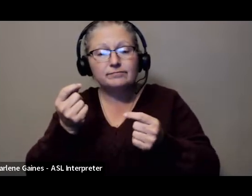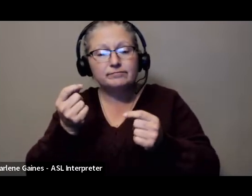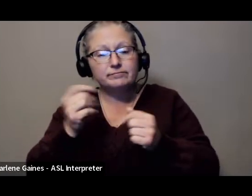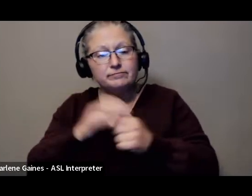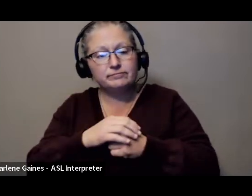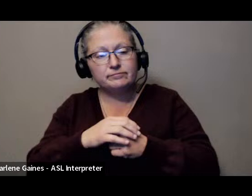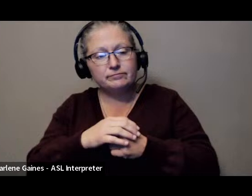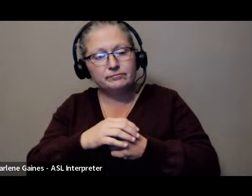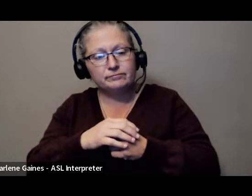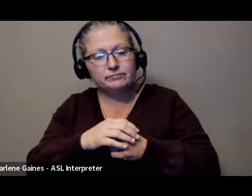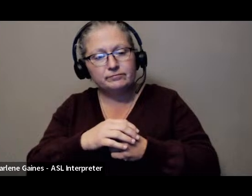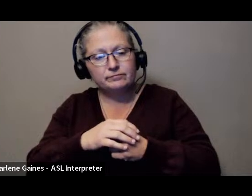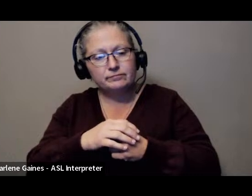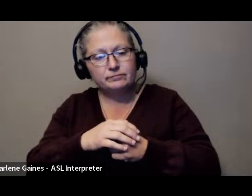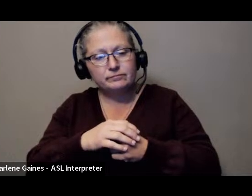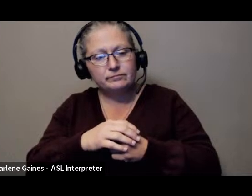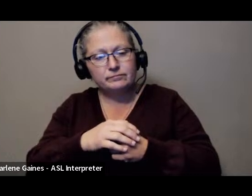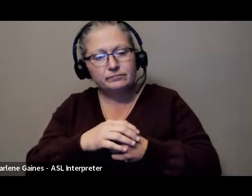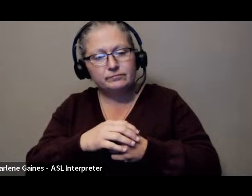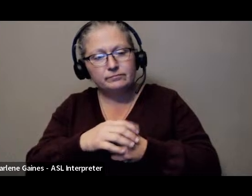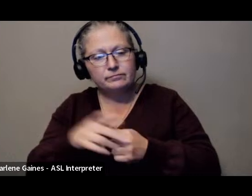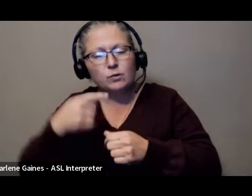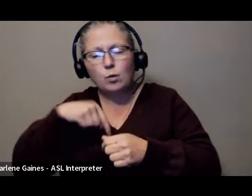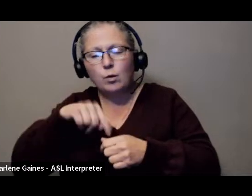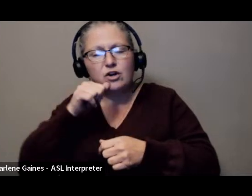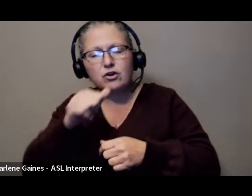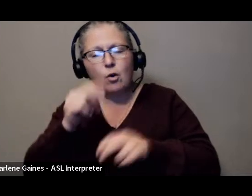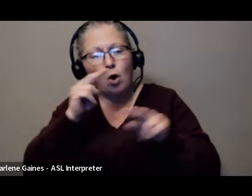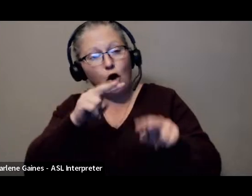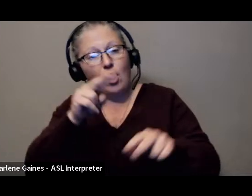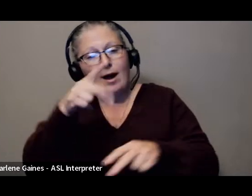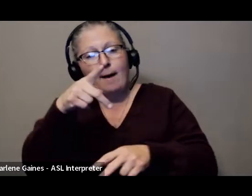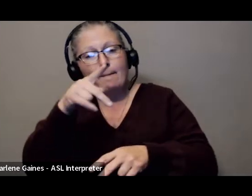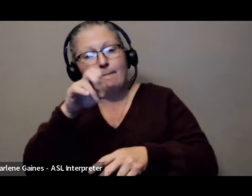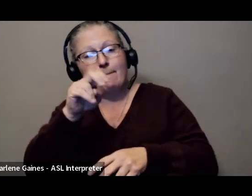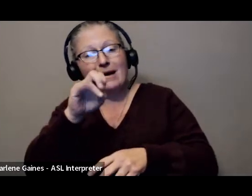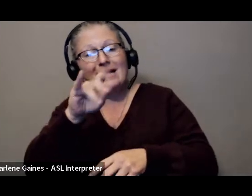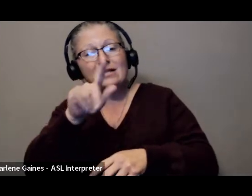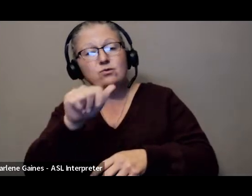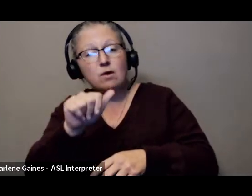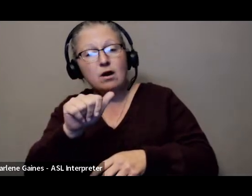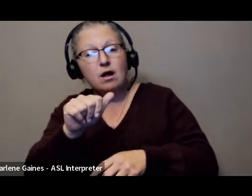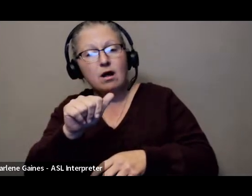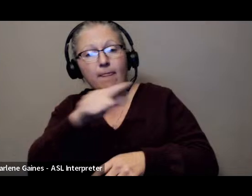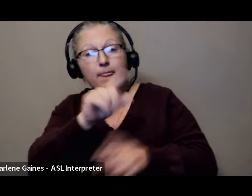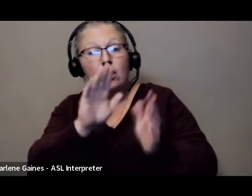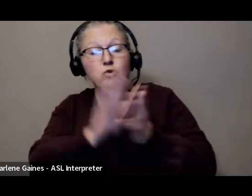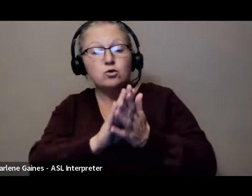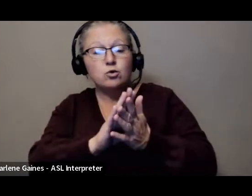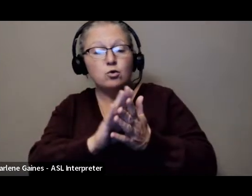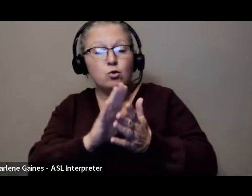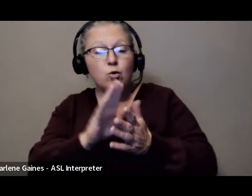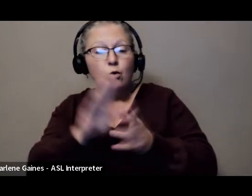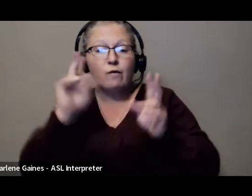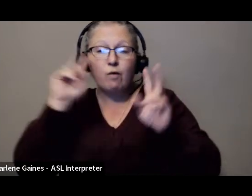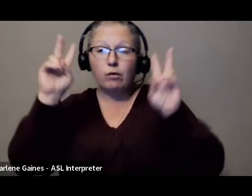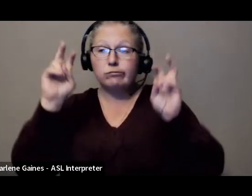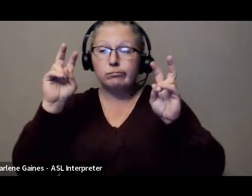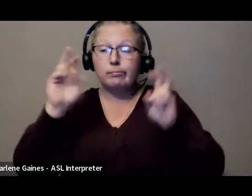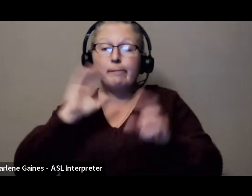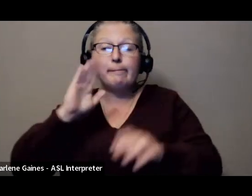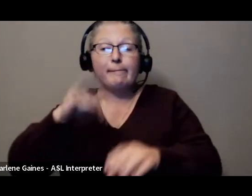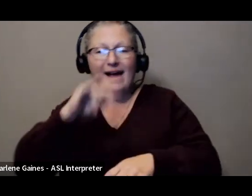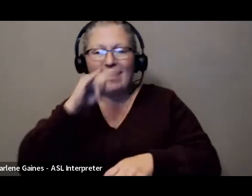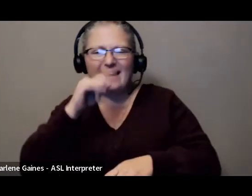how we don't look at Peninsula as the school for the quote unquote bad kids